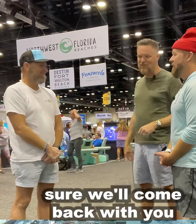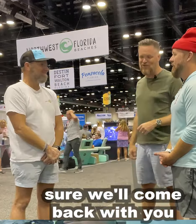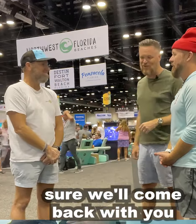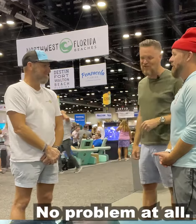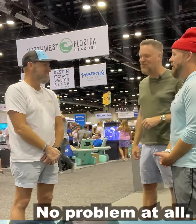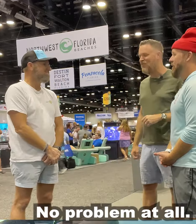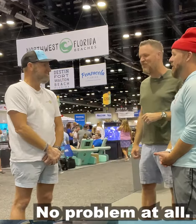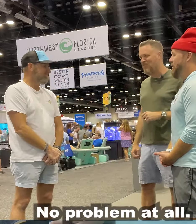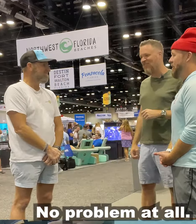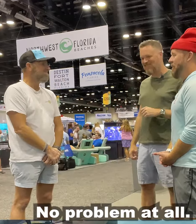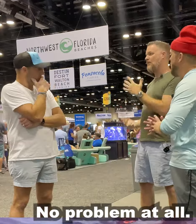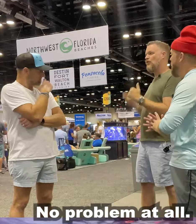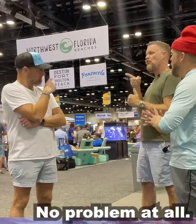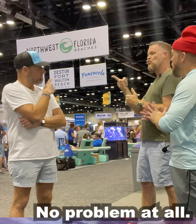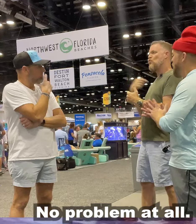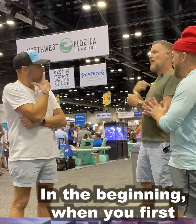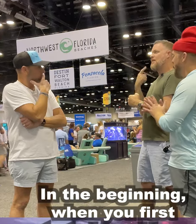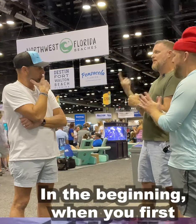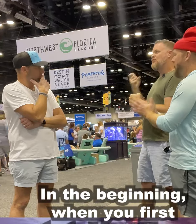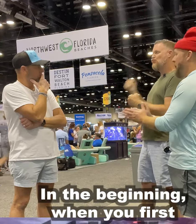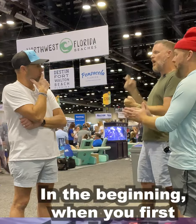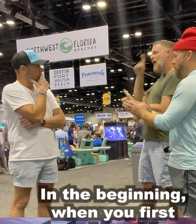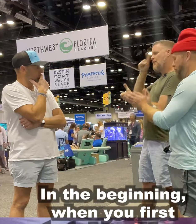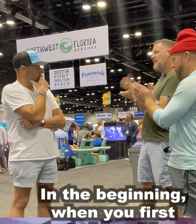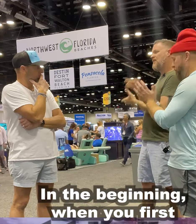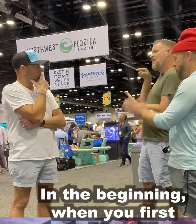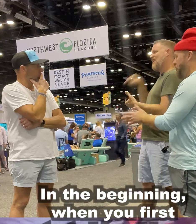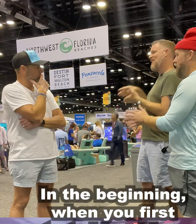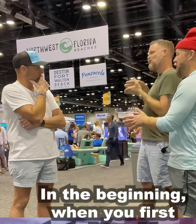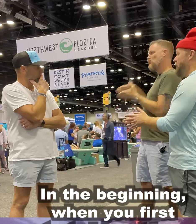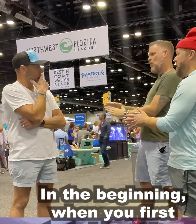with you again. No problem at all. In the beginning, when you first started teaching